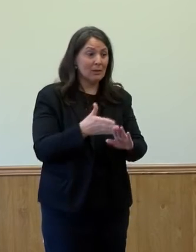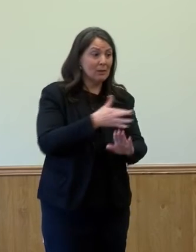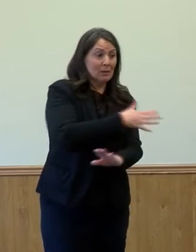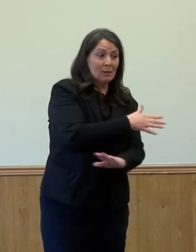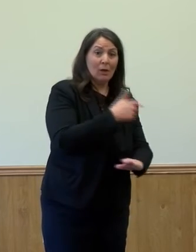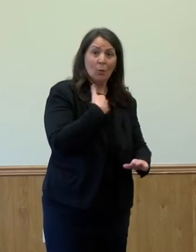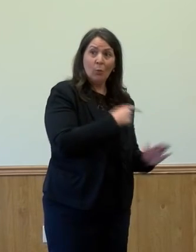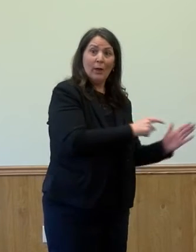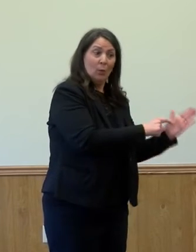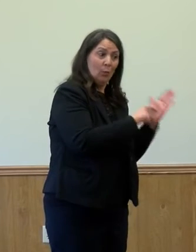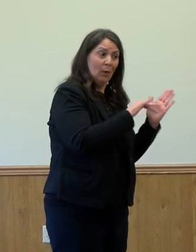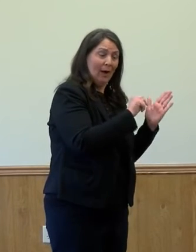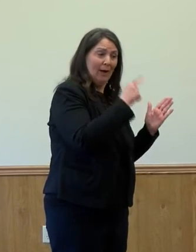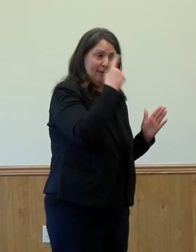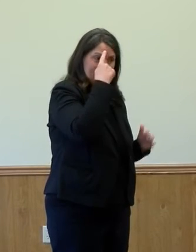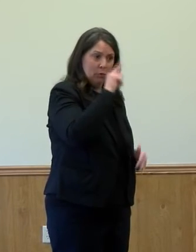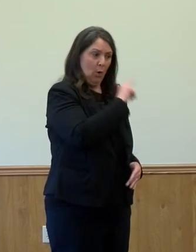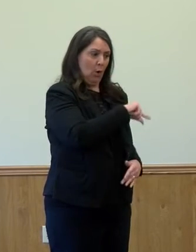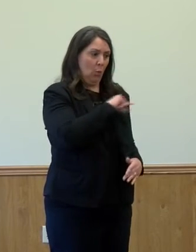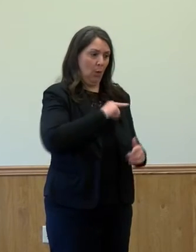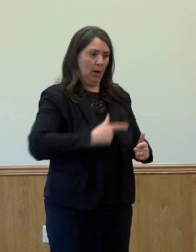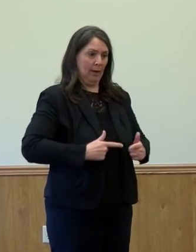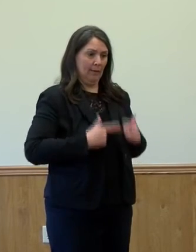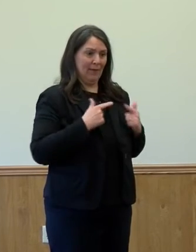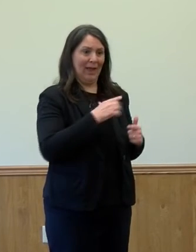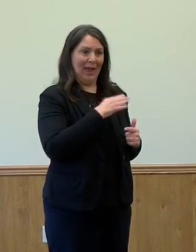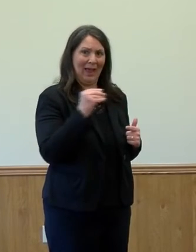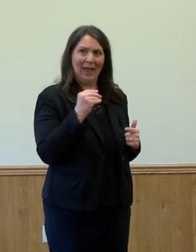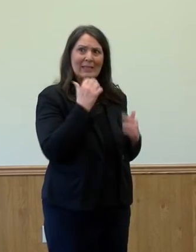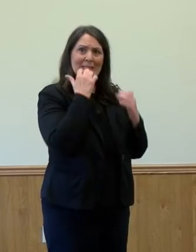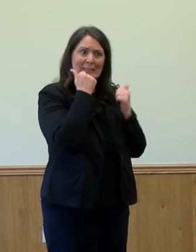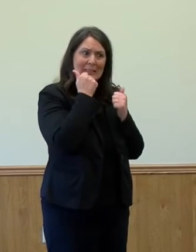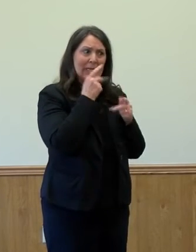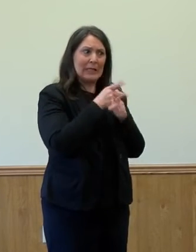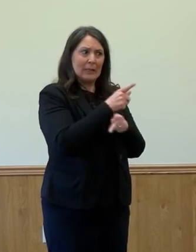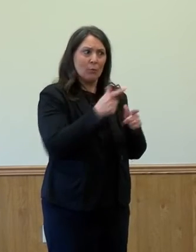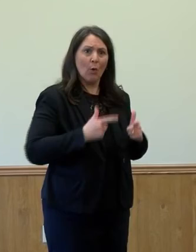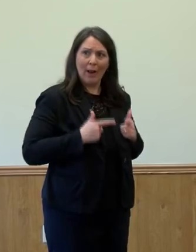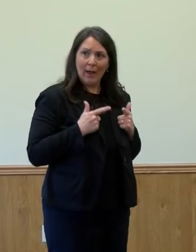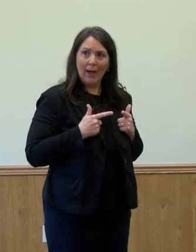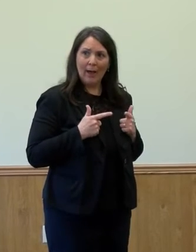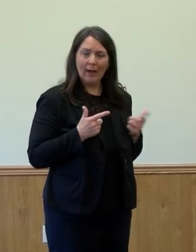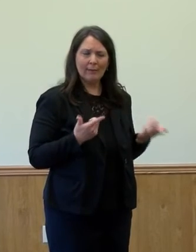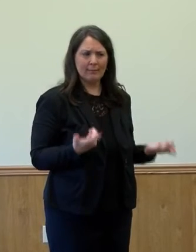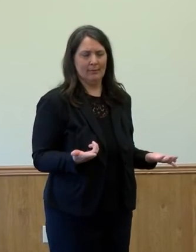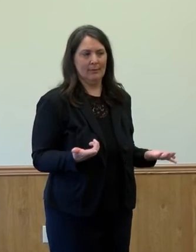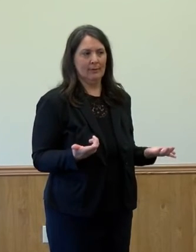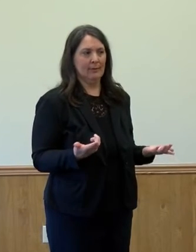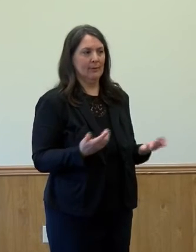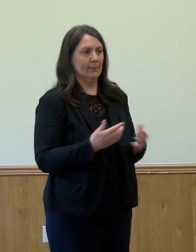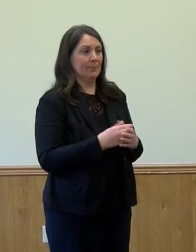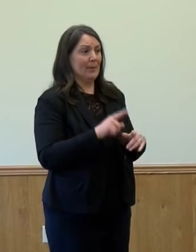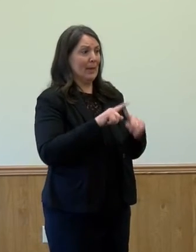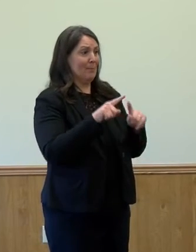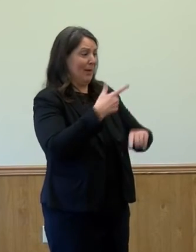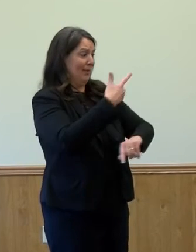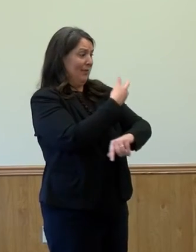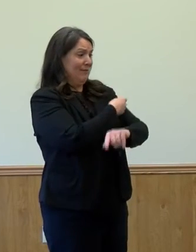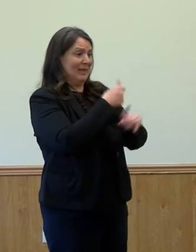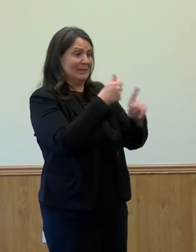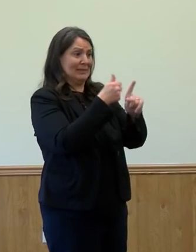life and quantity of life, mortality, morbidity before. So again, a little bit concerning about that. But the vaccine is